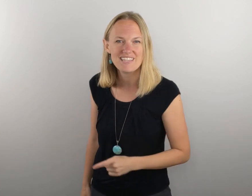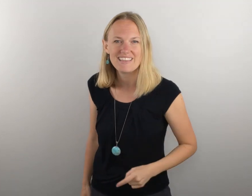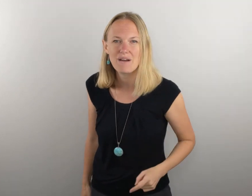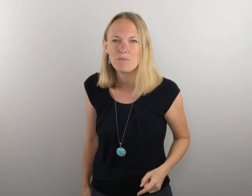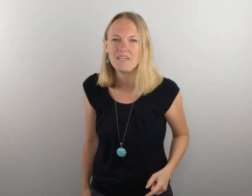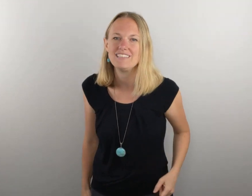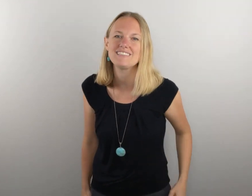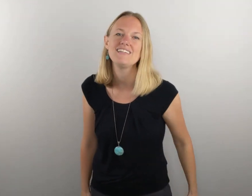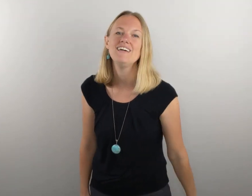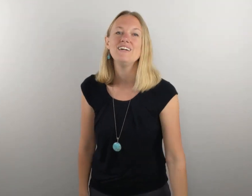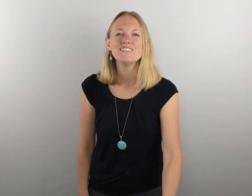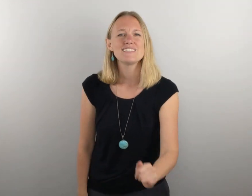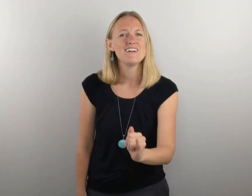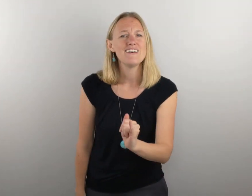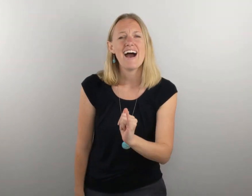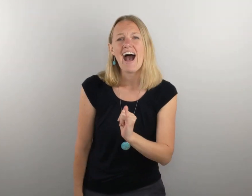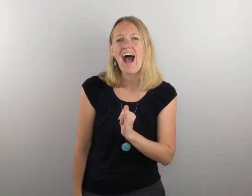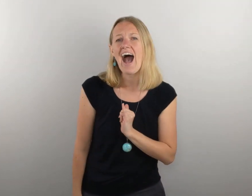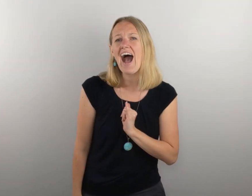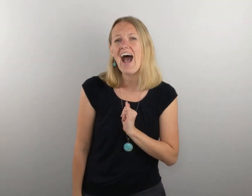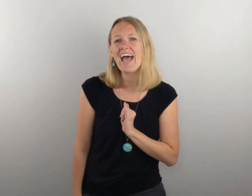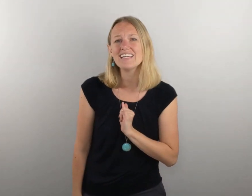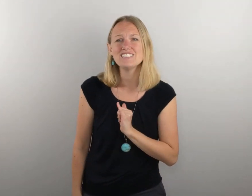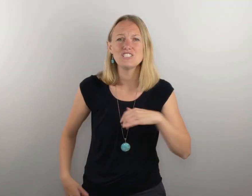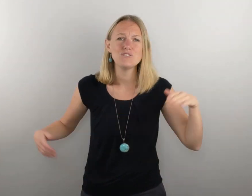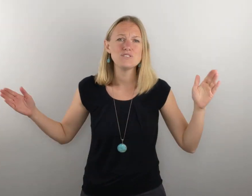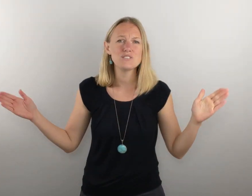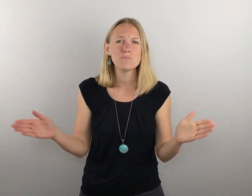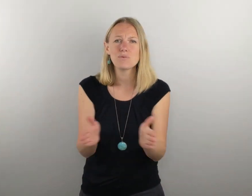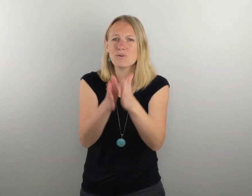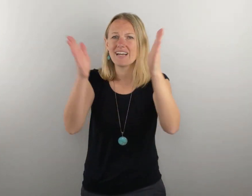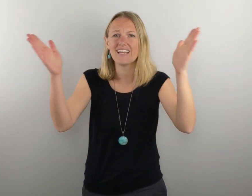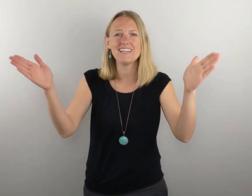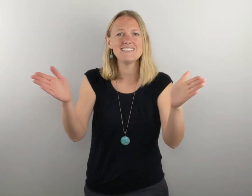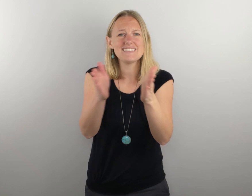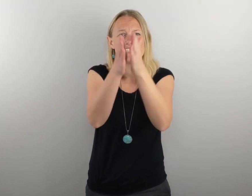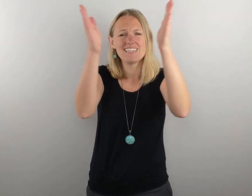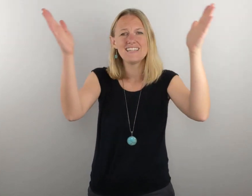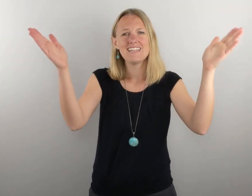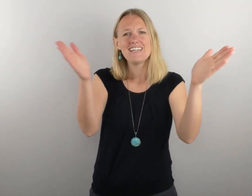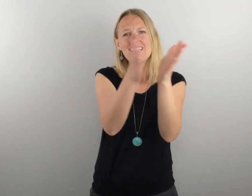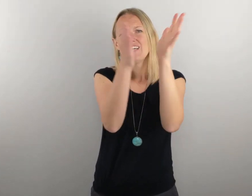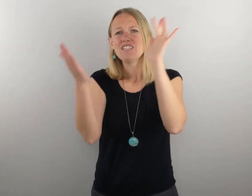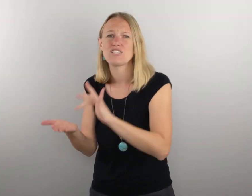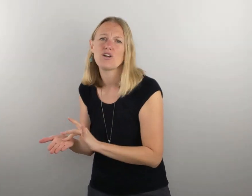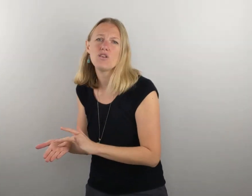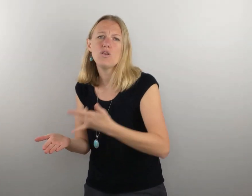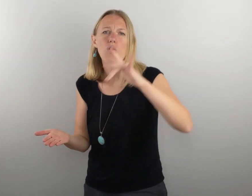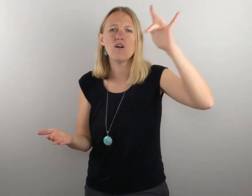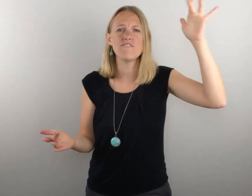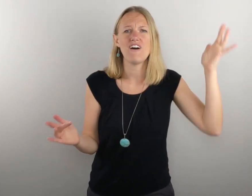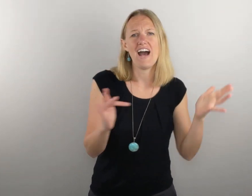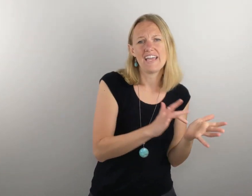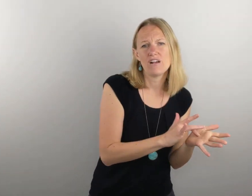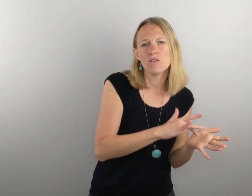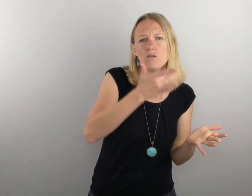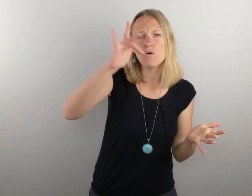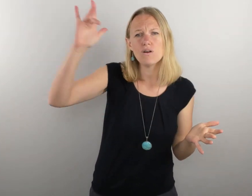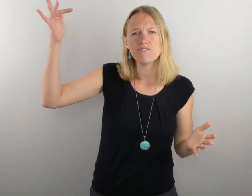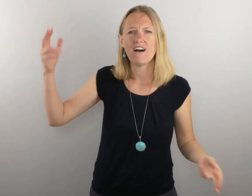that repeats. So, I choose to praise, to glorify,